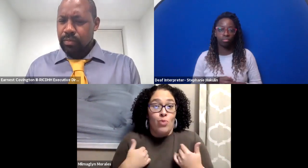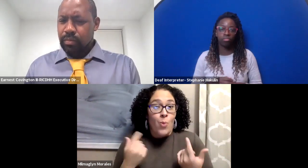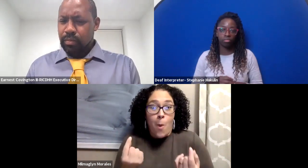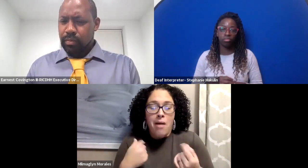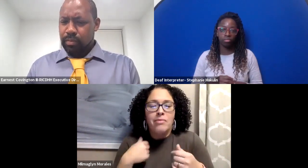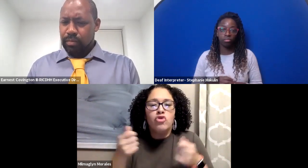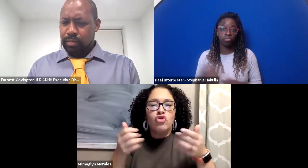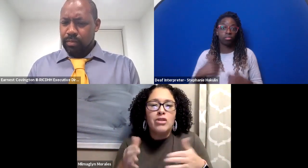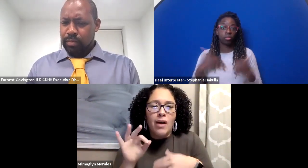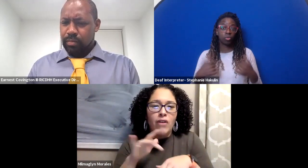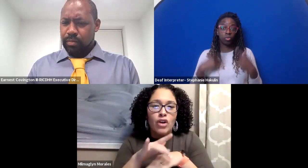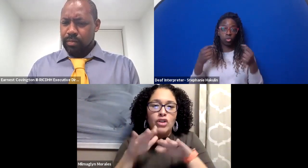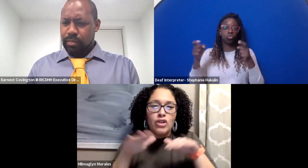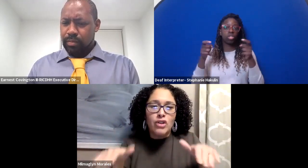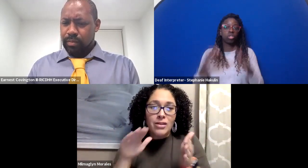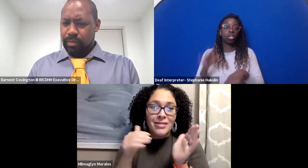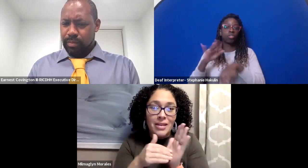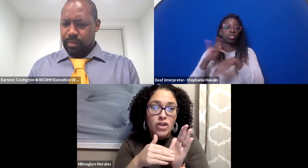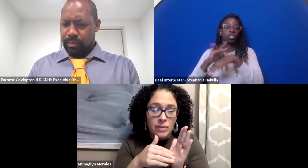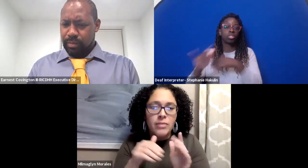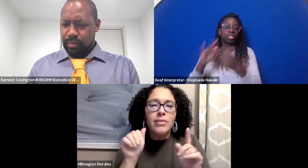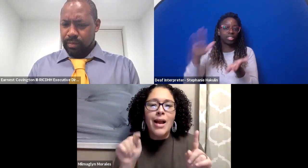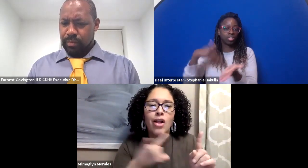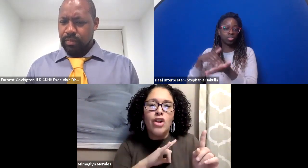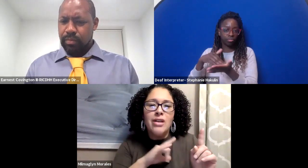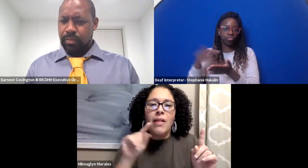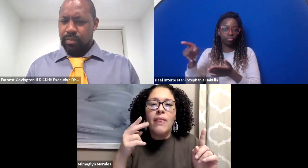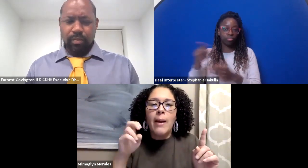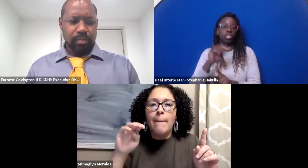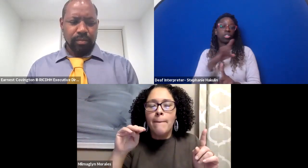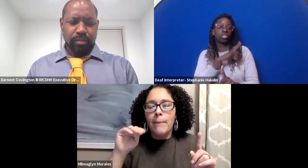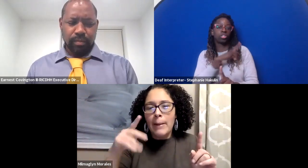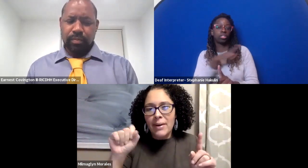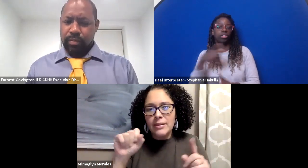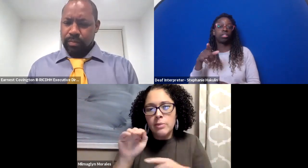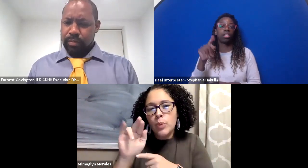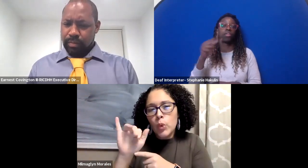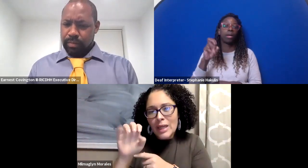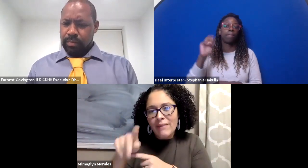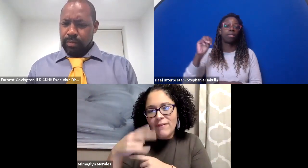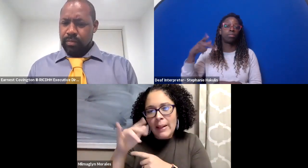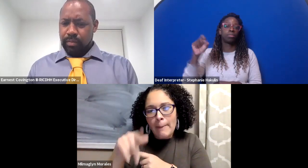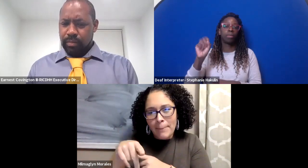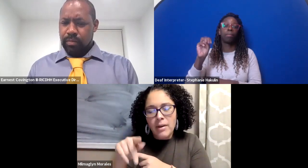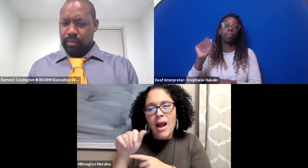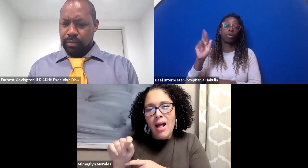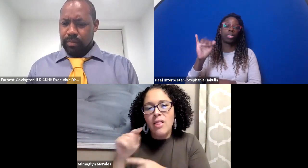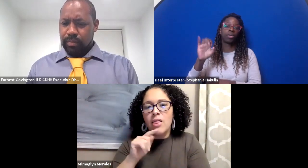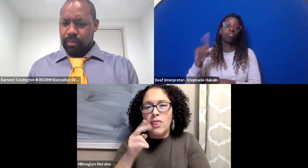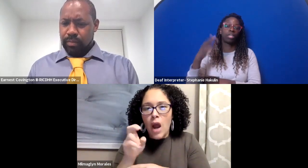I have several things that, right now I'm the head of the early childhood education at the Learning